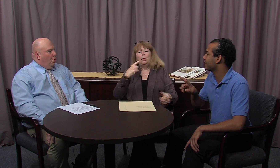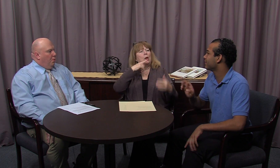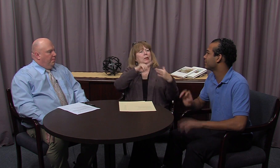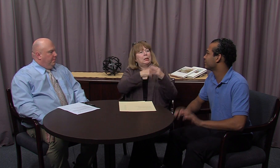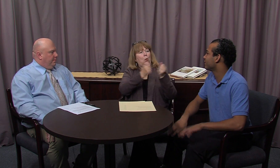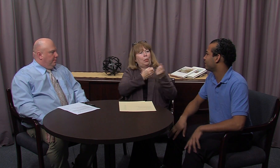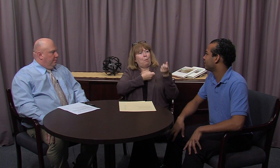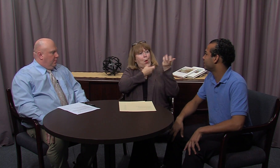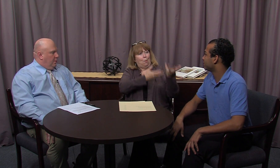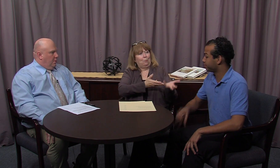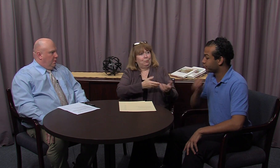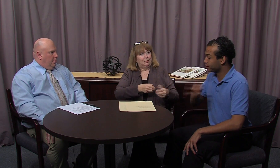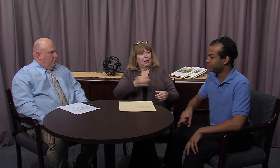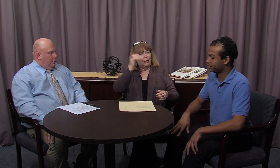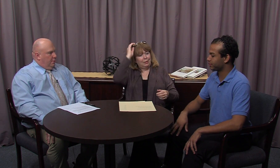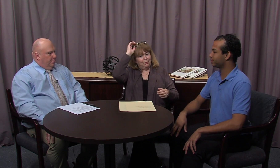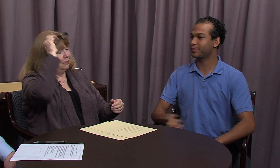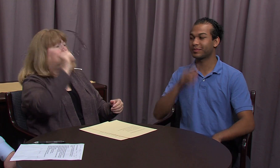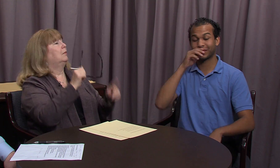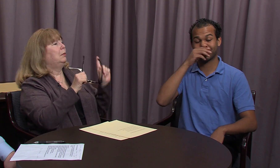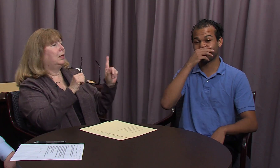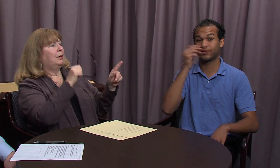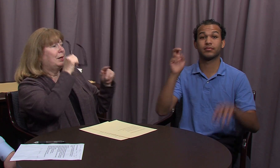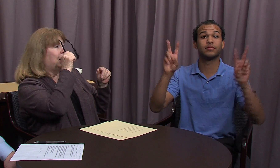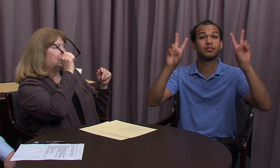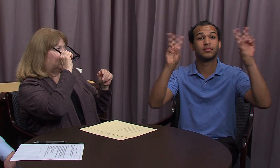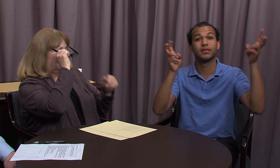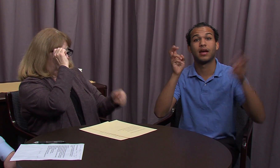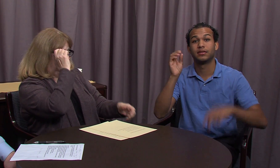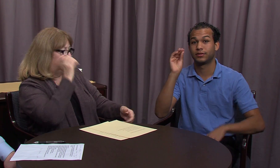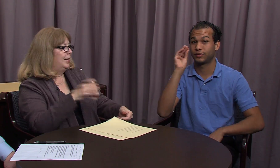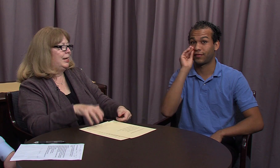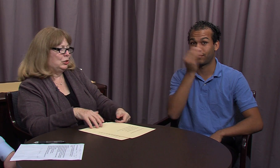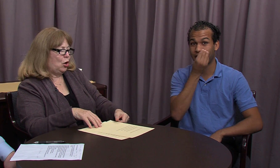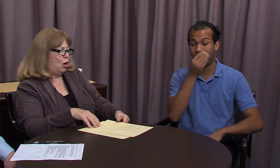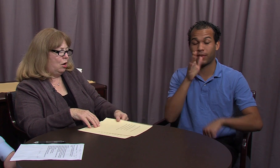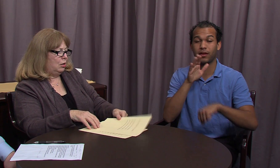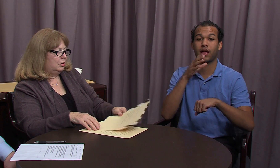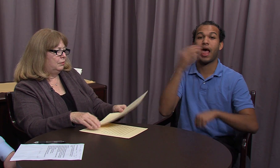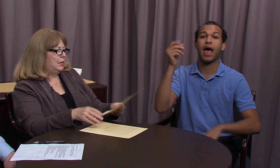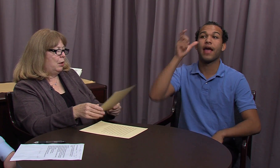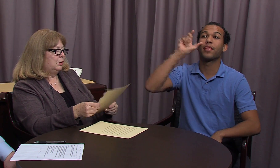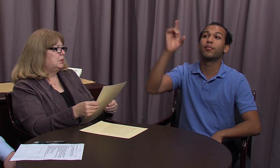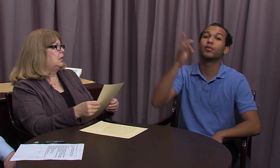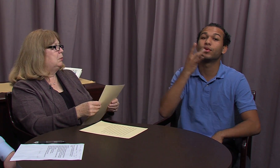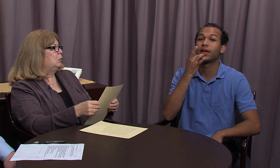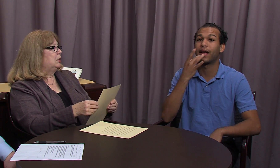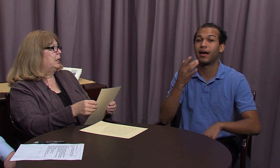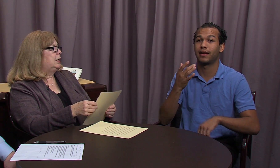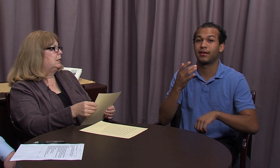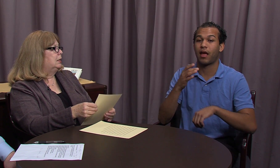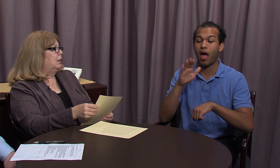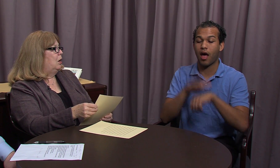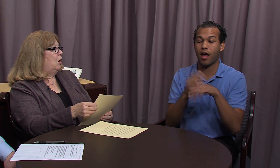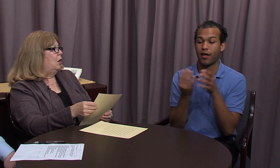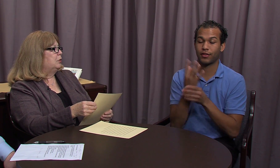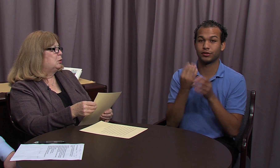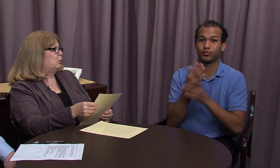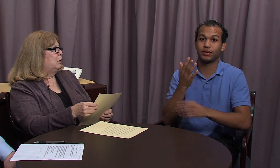poem. Okay. Wait a minute, get my glasses on. It's called Flowers and Moonlight on the Spring